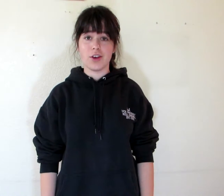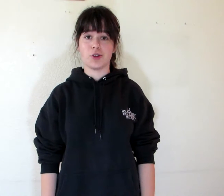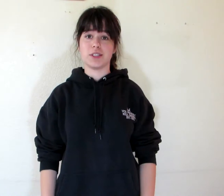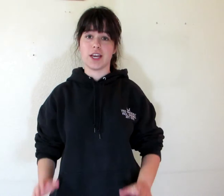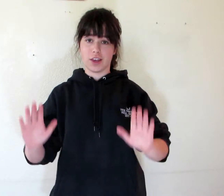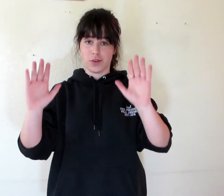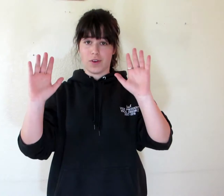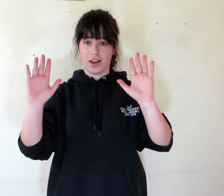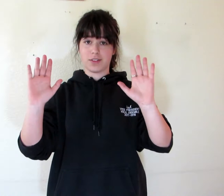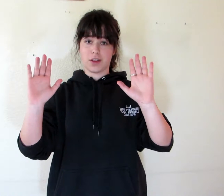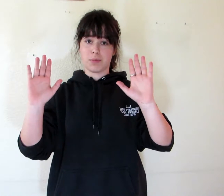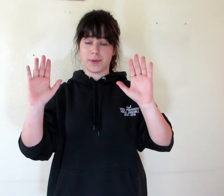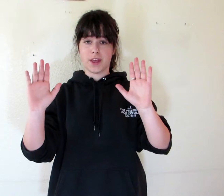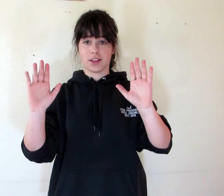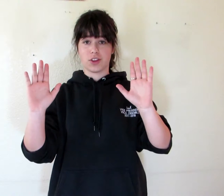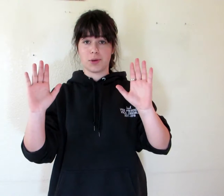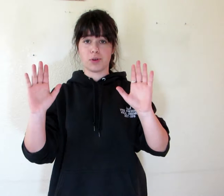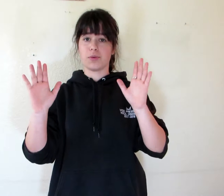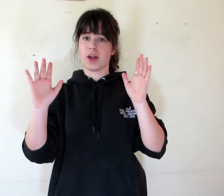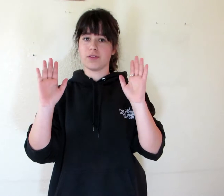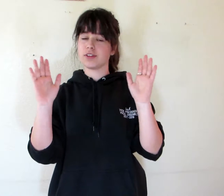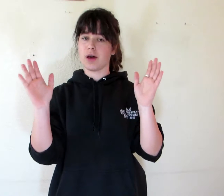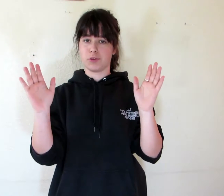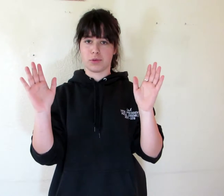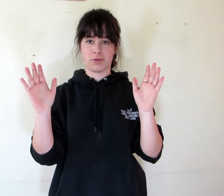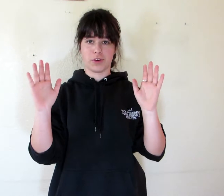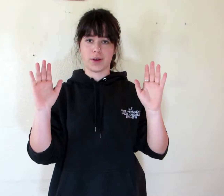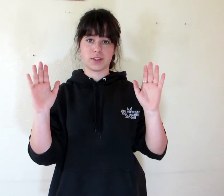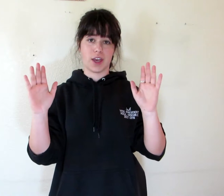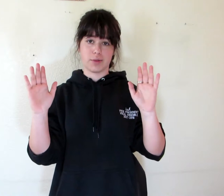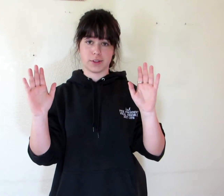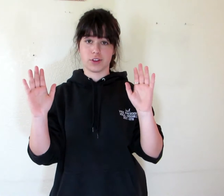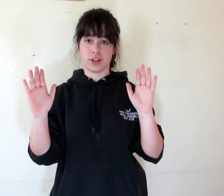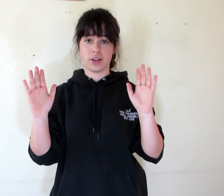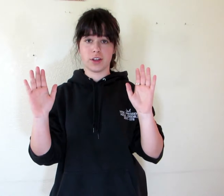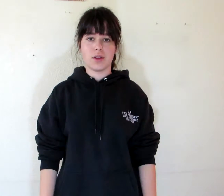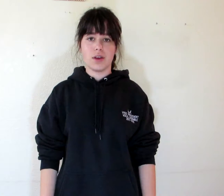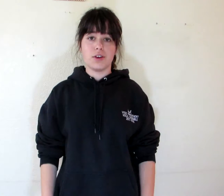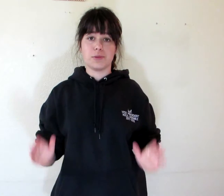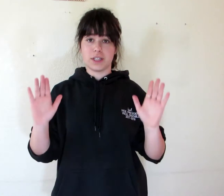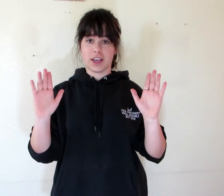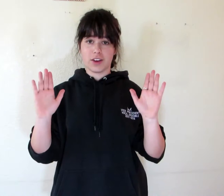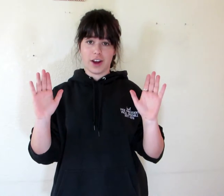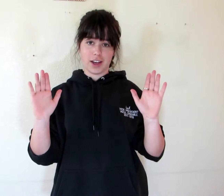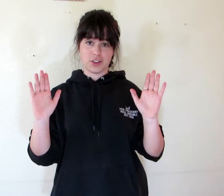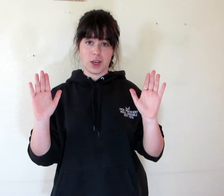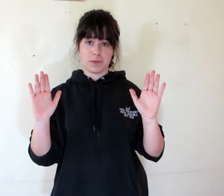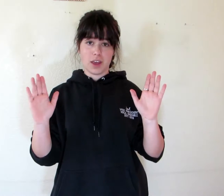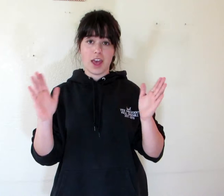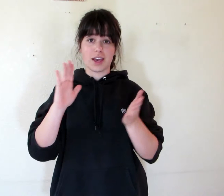be taking your fives in both hand shapes or whatever is comfortable for your resting hand position. You'll be taking your hand shapes and